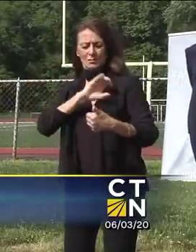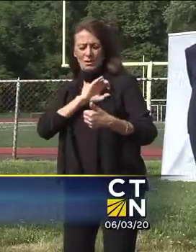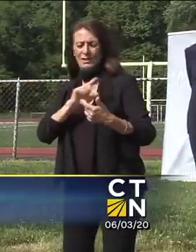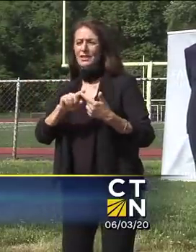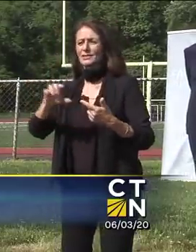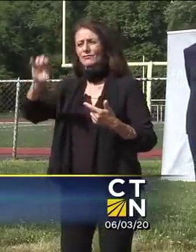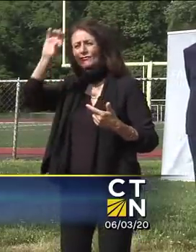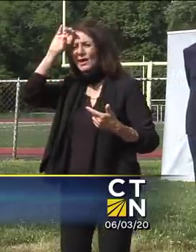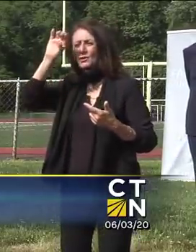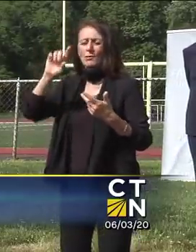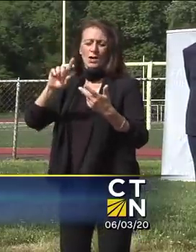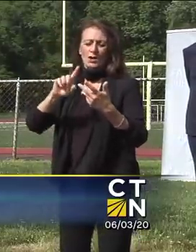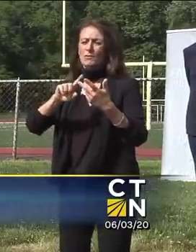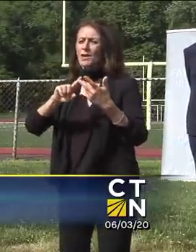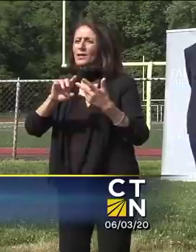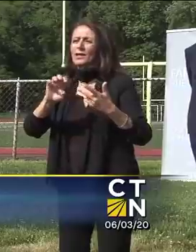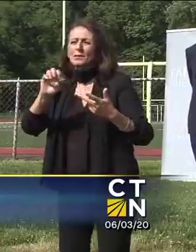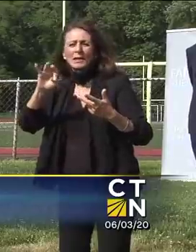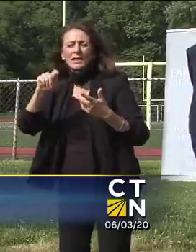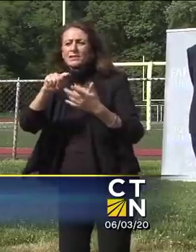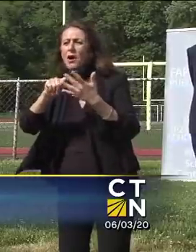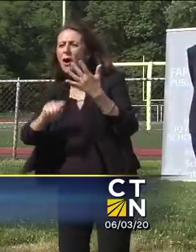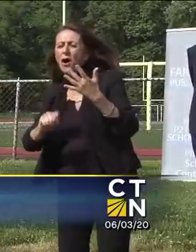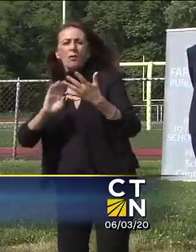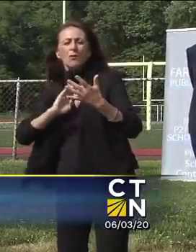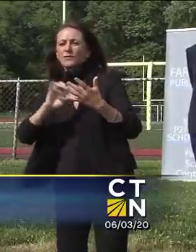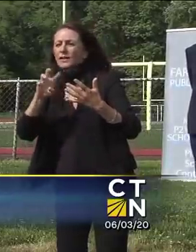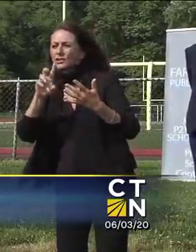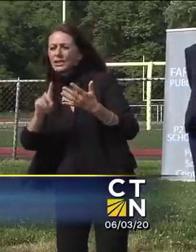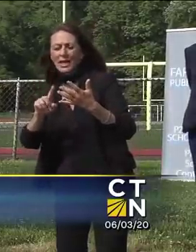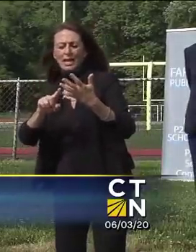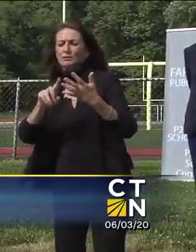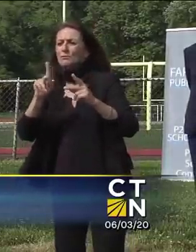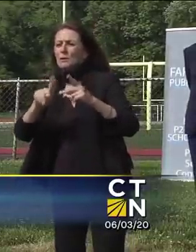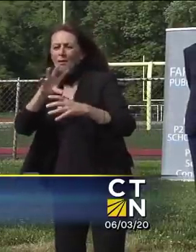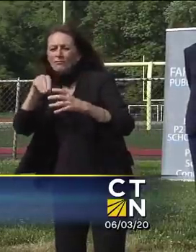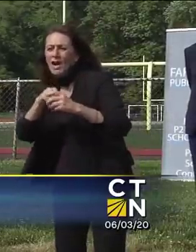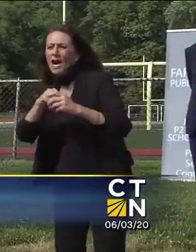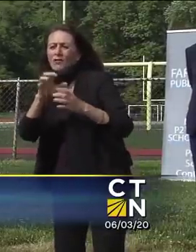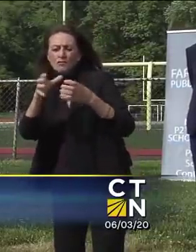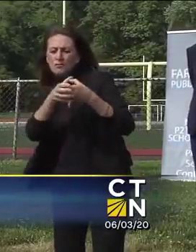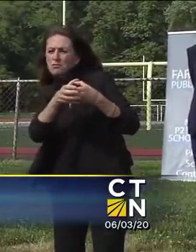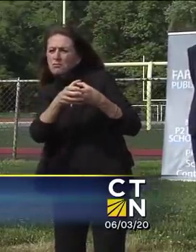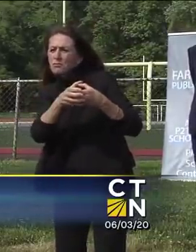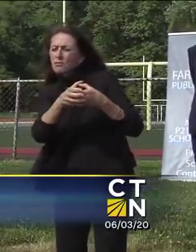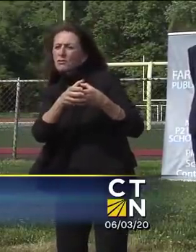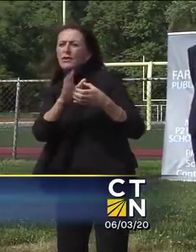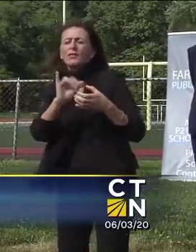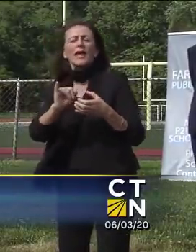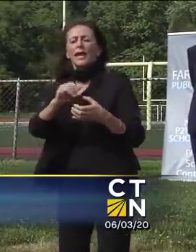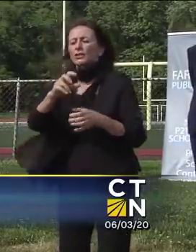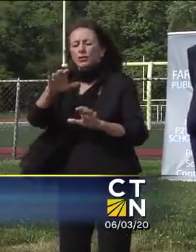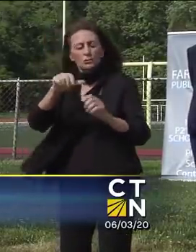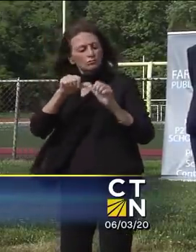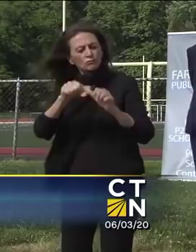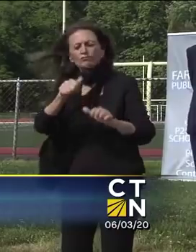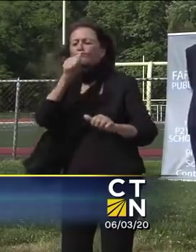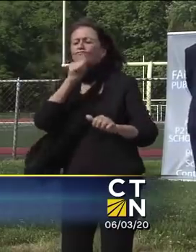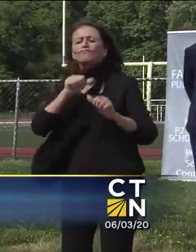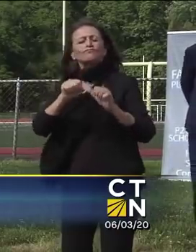Health District working hand in hand with us, and our Board of Education and Town Council with their unwavering